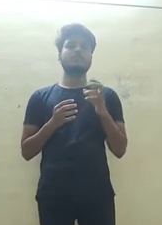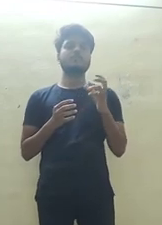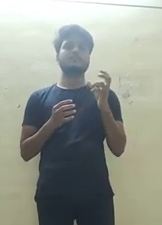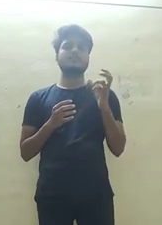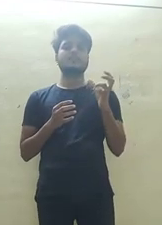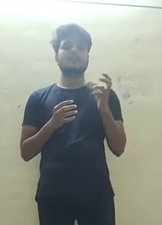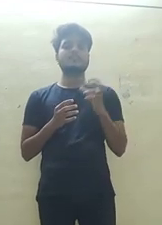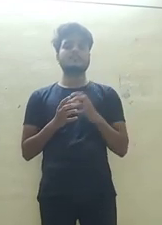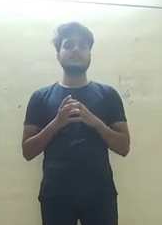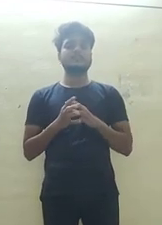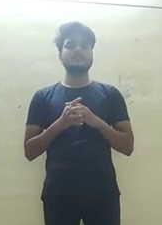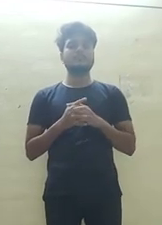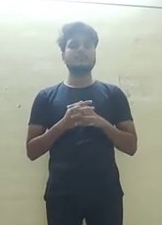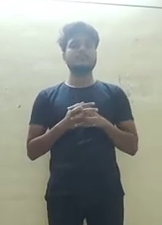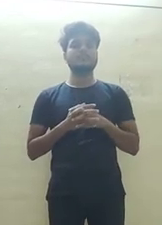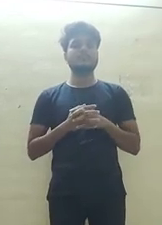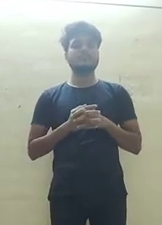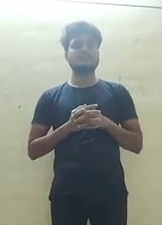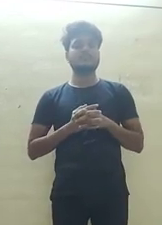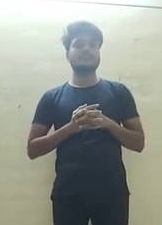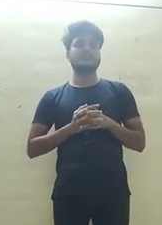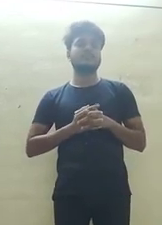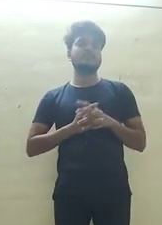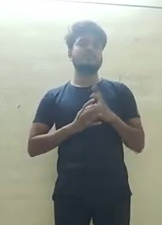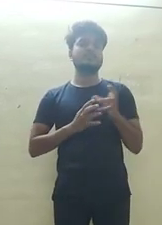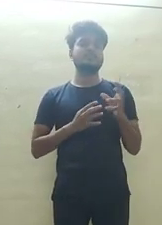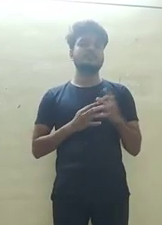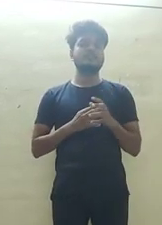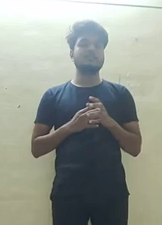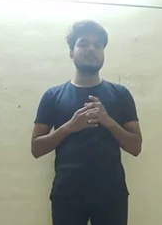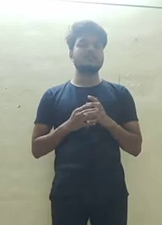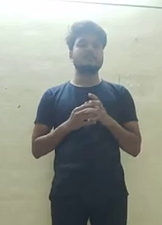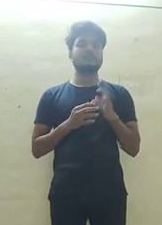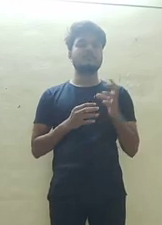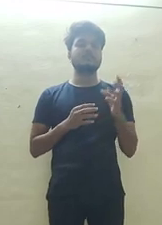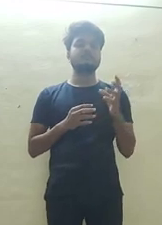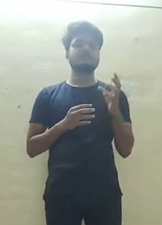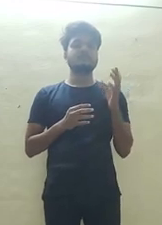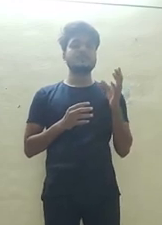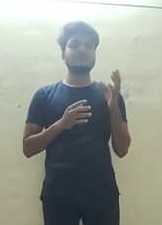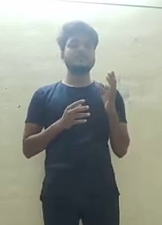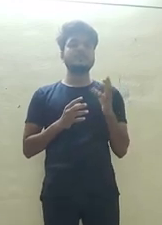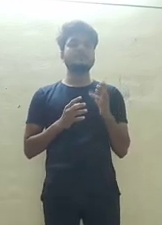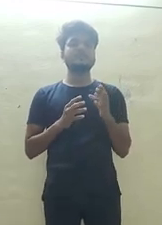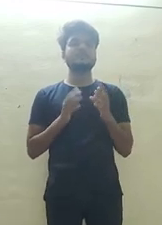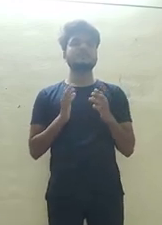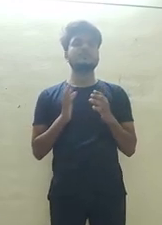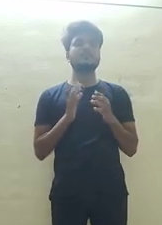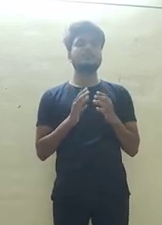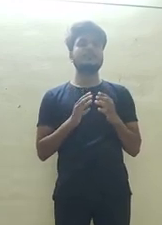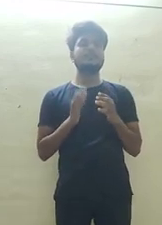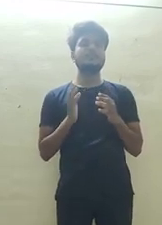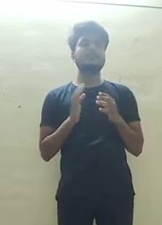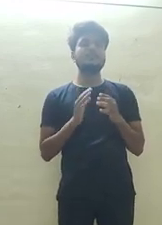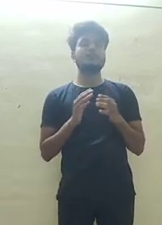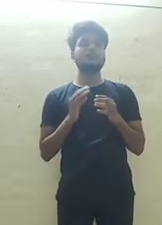the classification of data structure in Java. So the data structure is broadly divided into two types, that